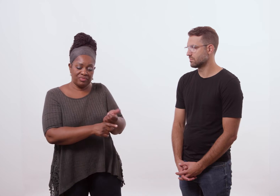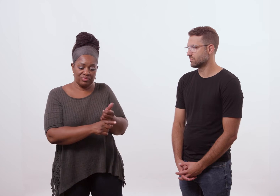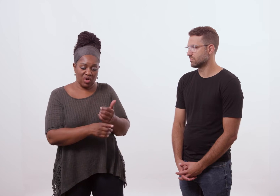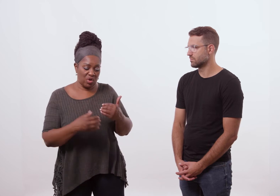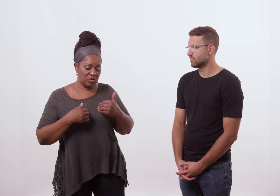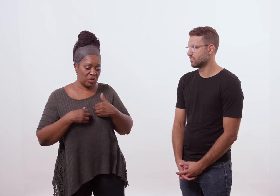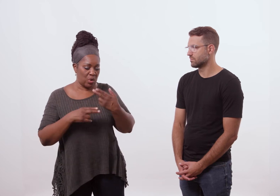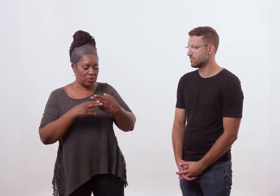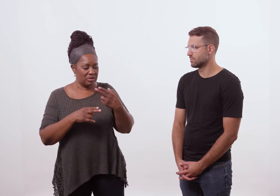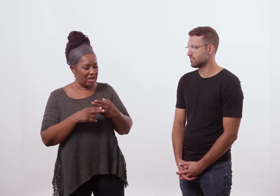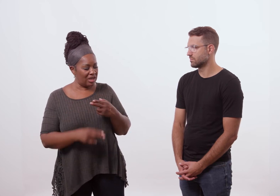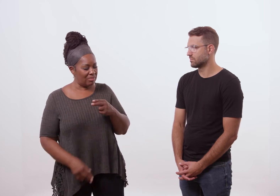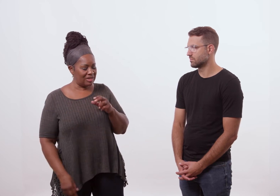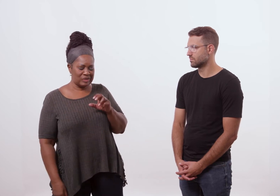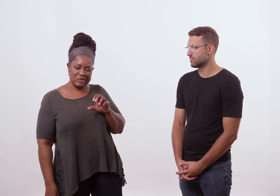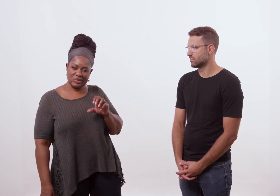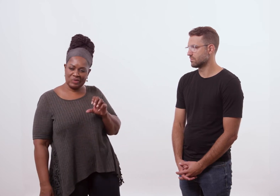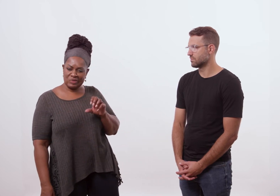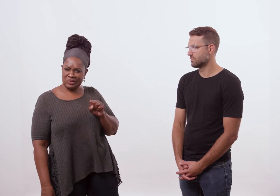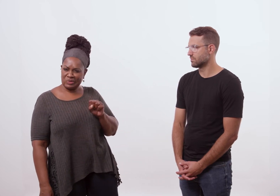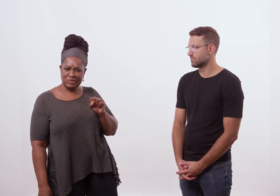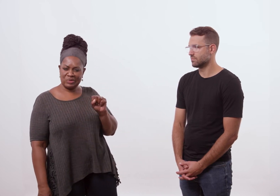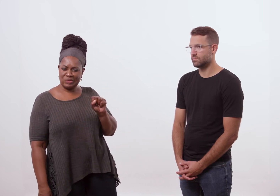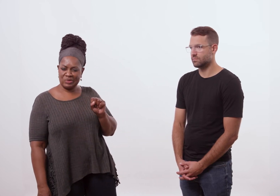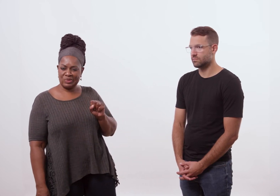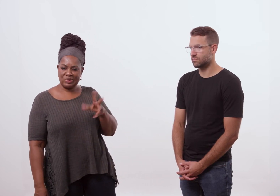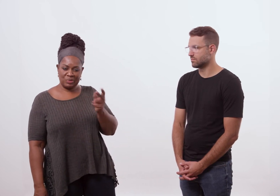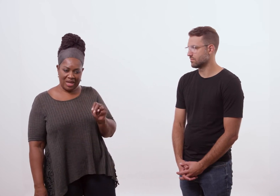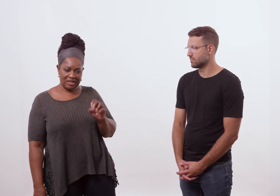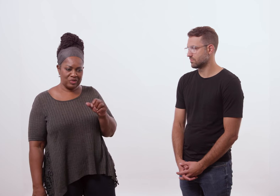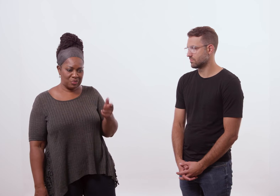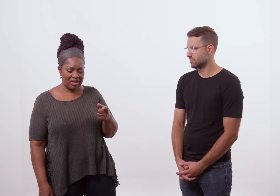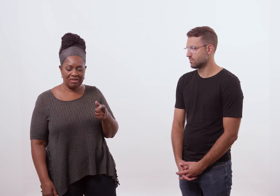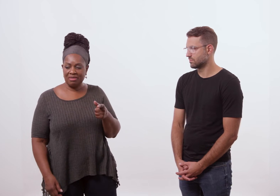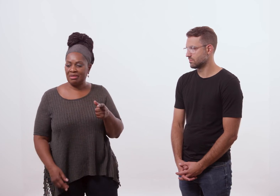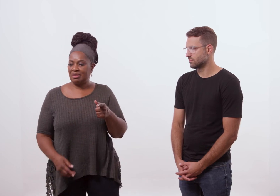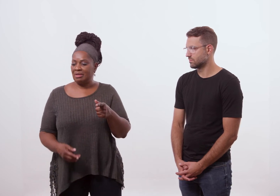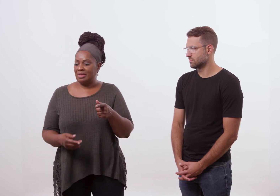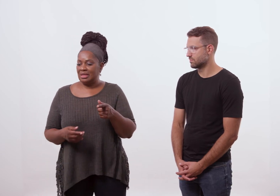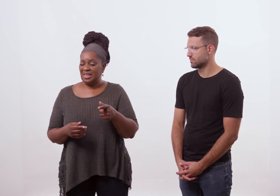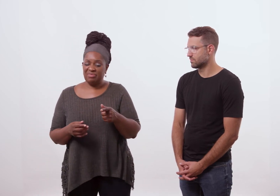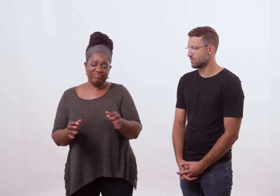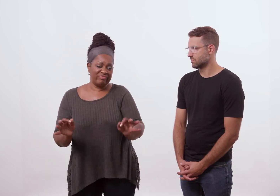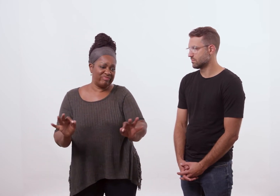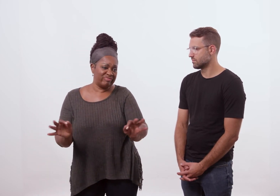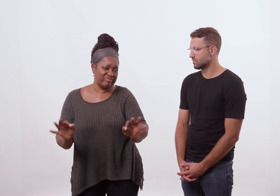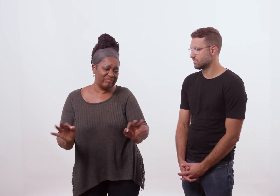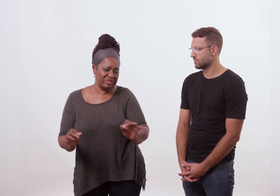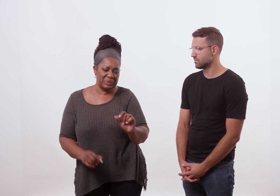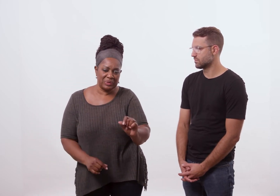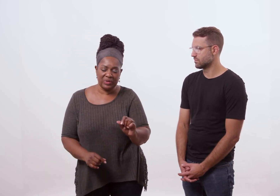soul name swims in a bottomless black pool, small and insignificant